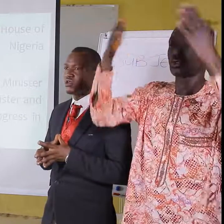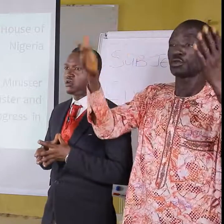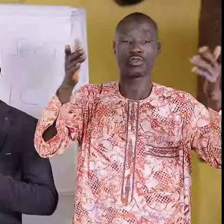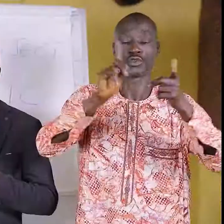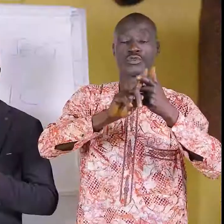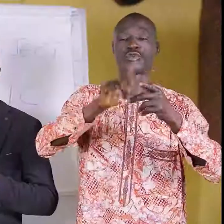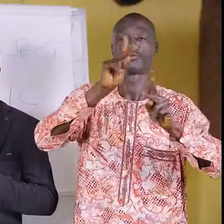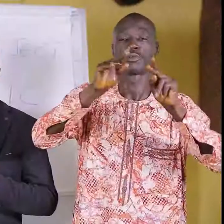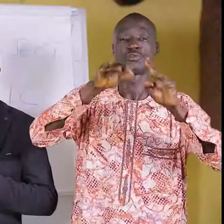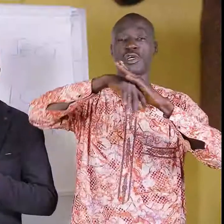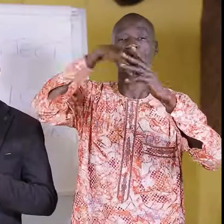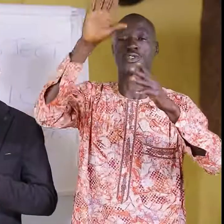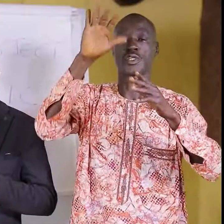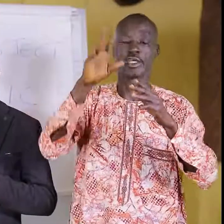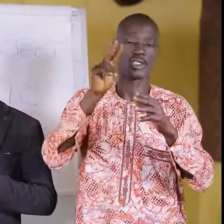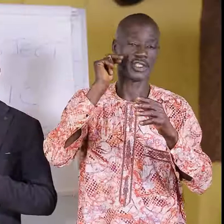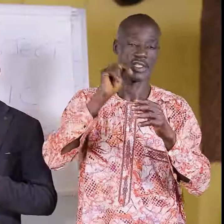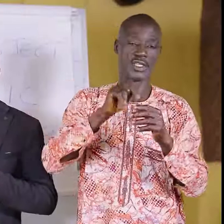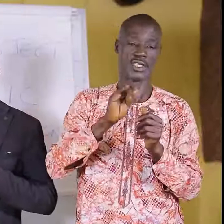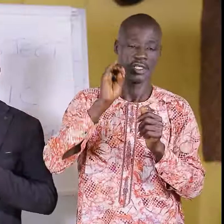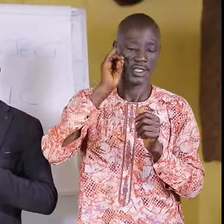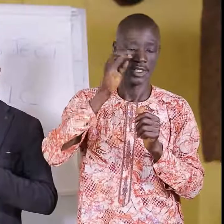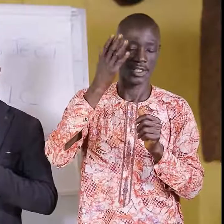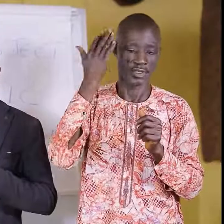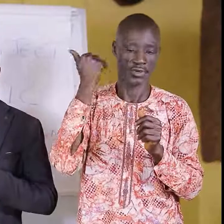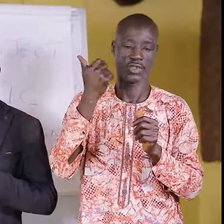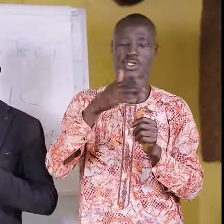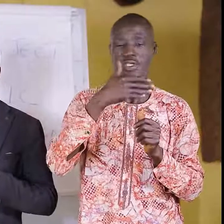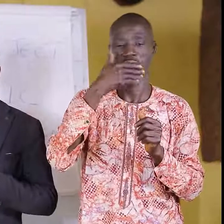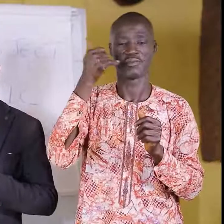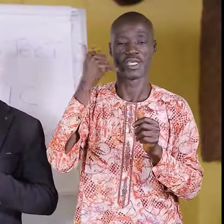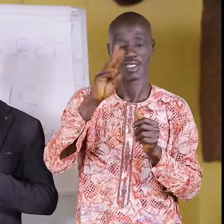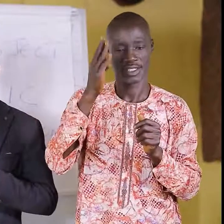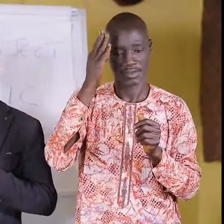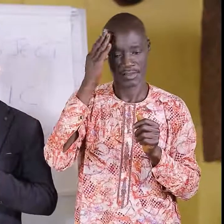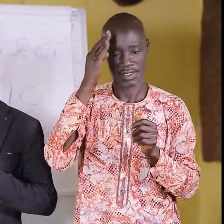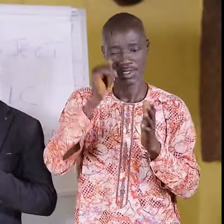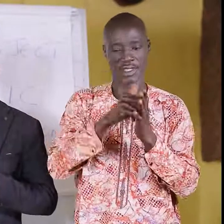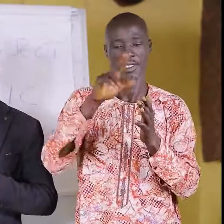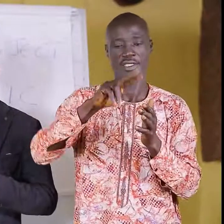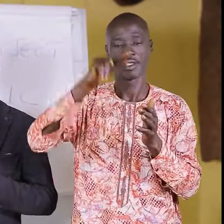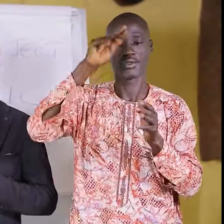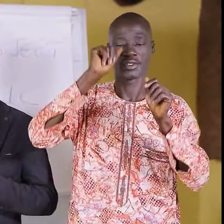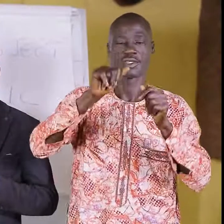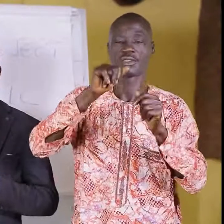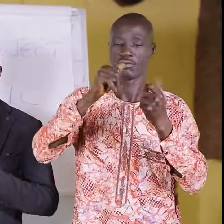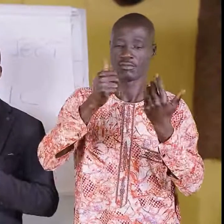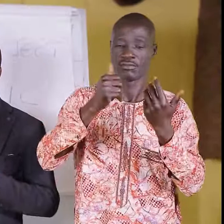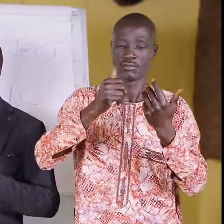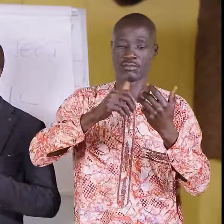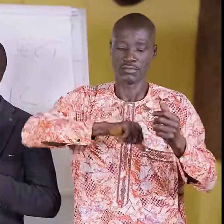education, Alhaji Sir Abubakar Tafawa Balewa was the best brain that the North could produce. And